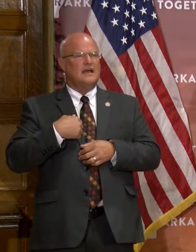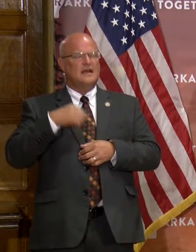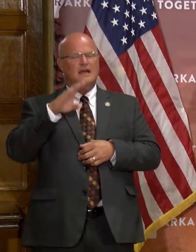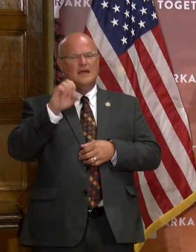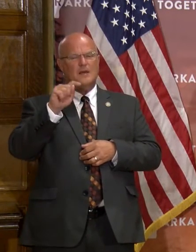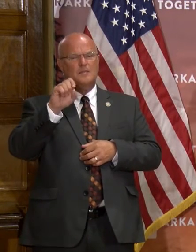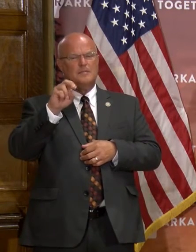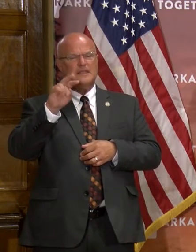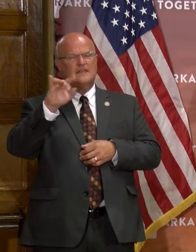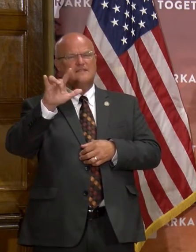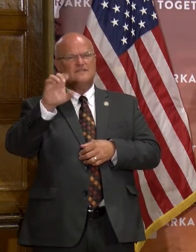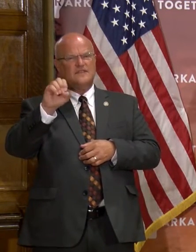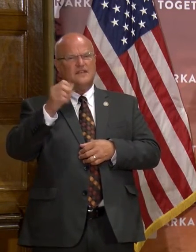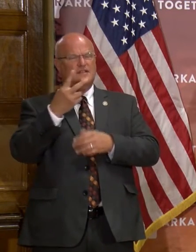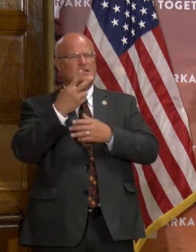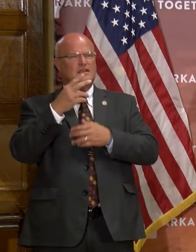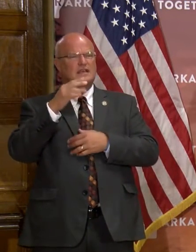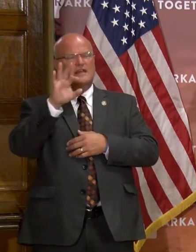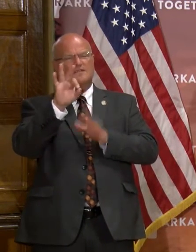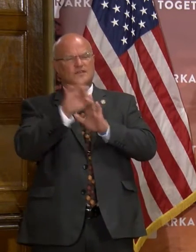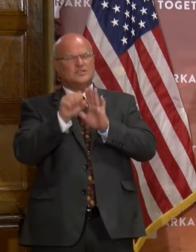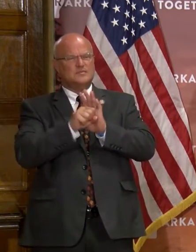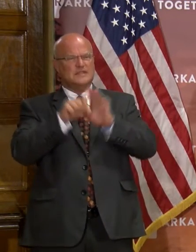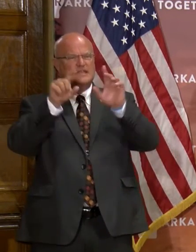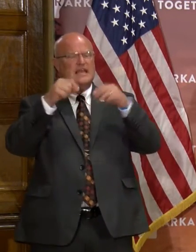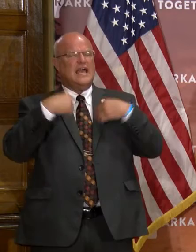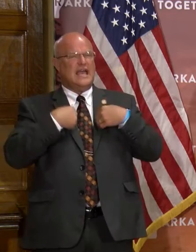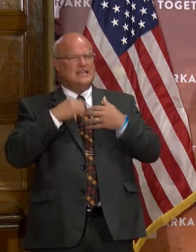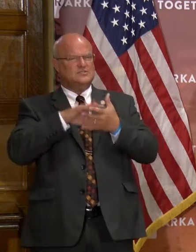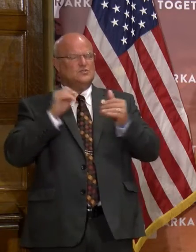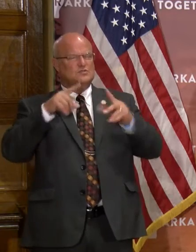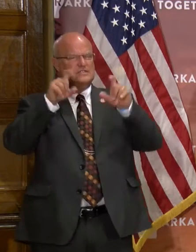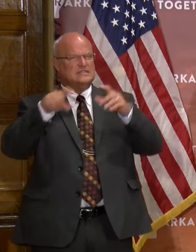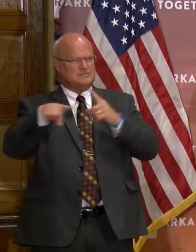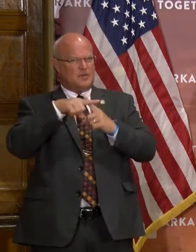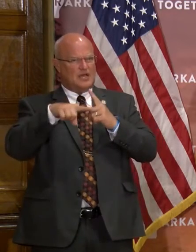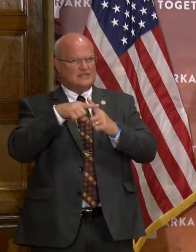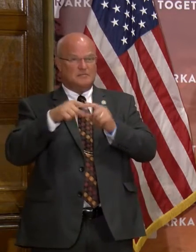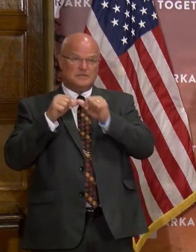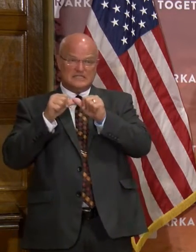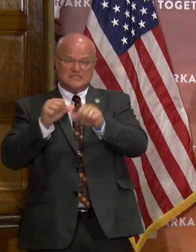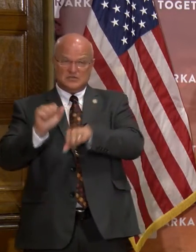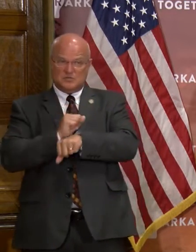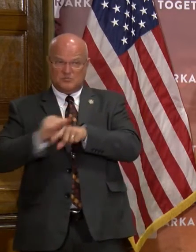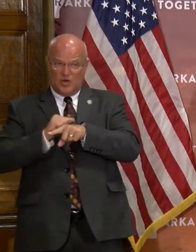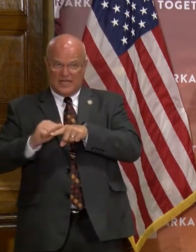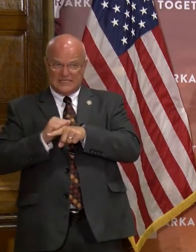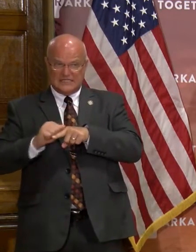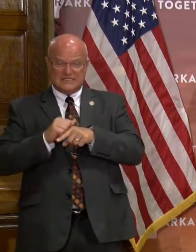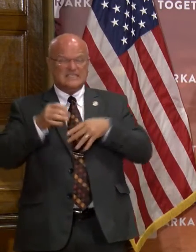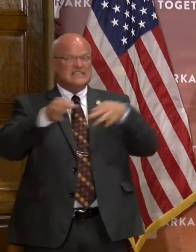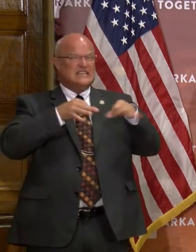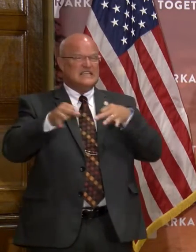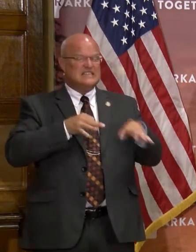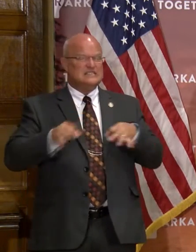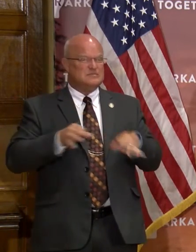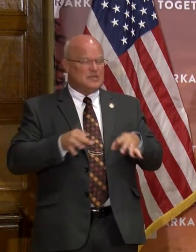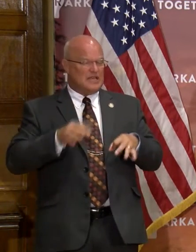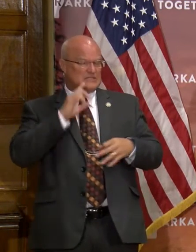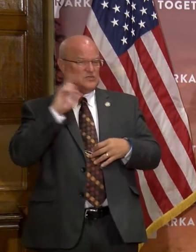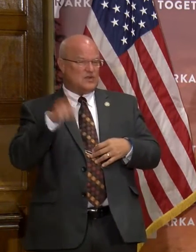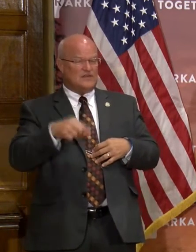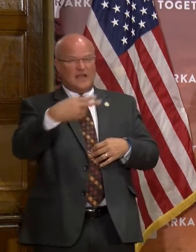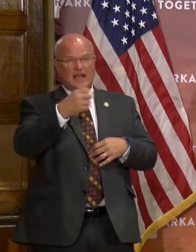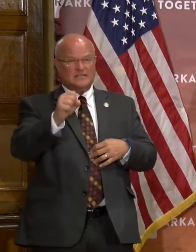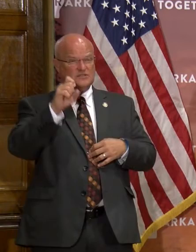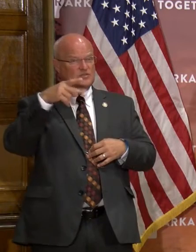School football teams have both had players test positive for COVID-19 and have continued to practice. Can you explain the directives for high school